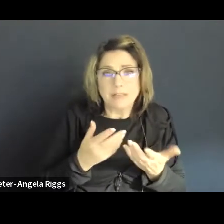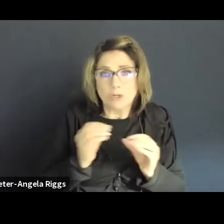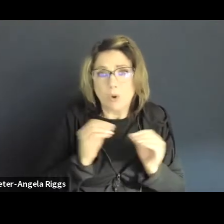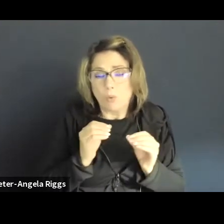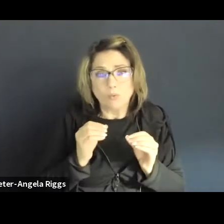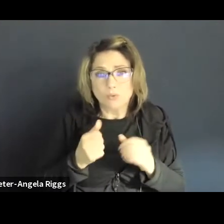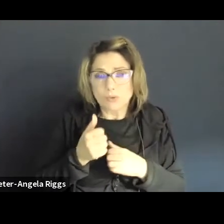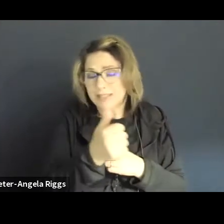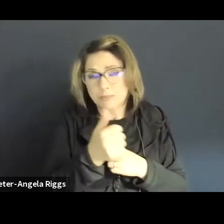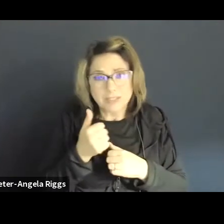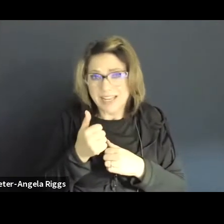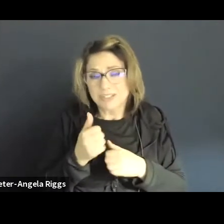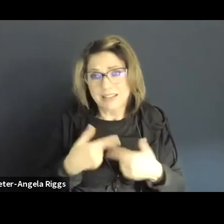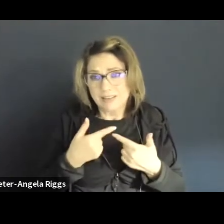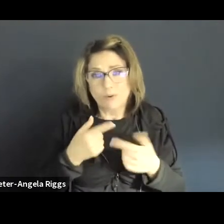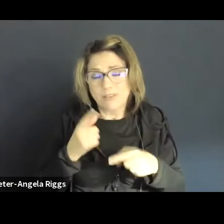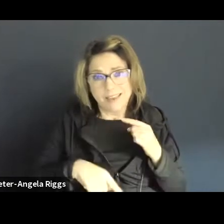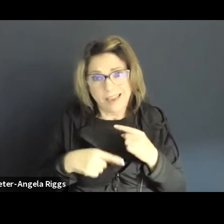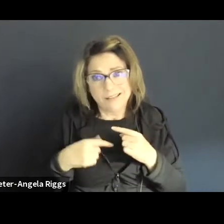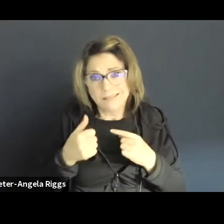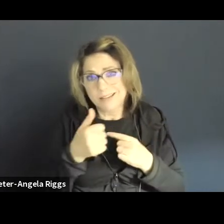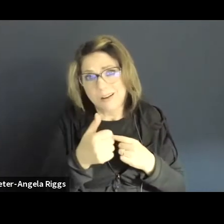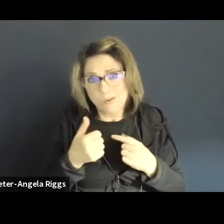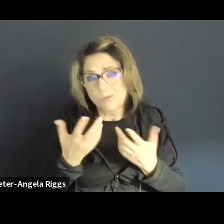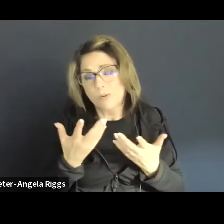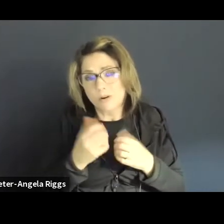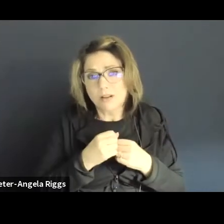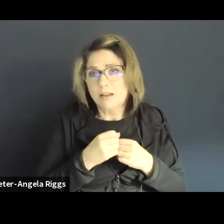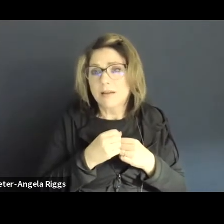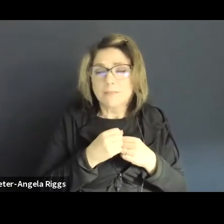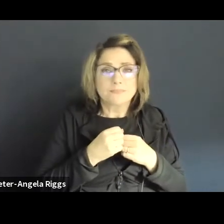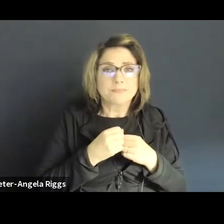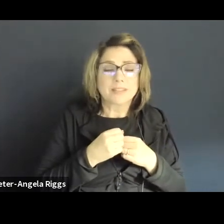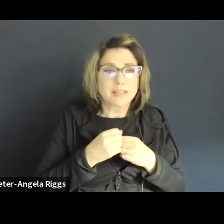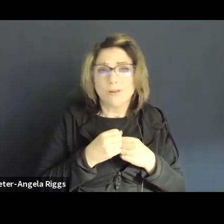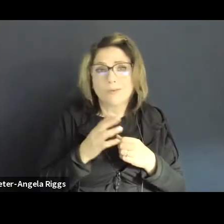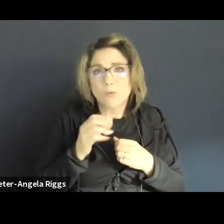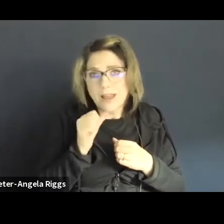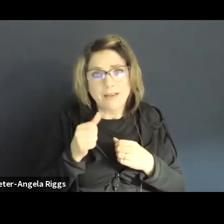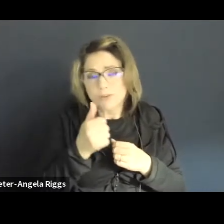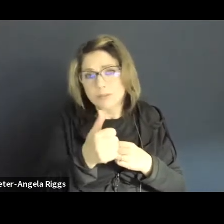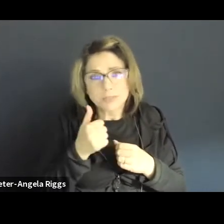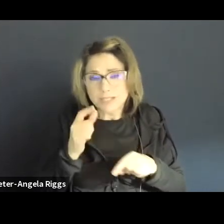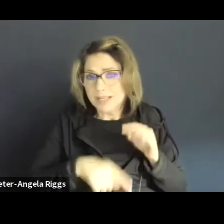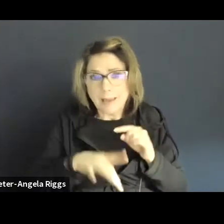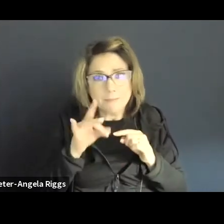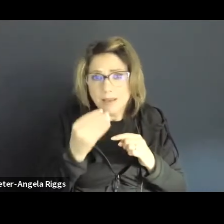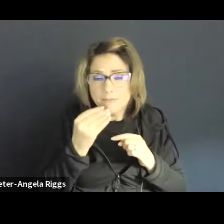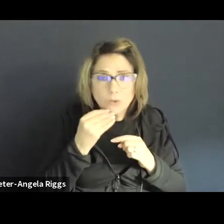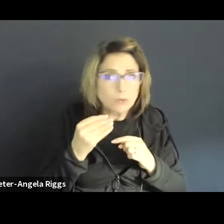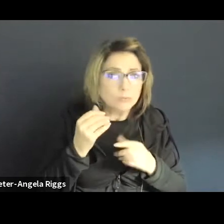so they can easily go pick up their groceries or go shopping or even go to the doctor. All right, next slide.